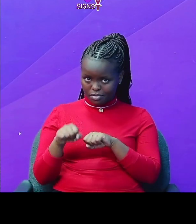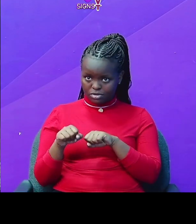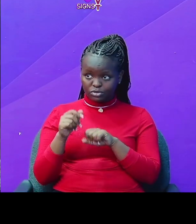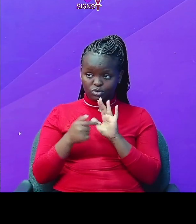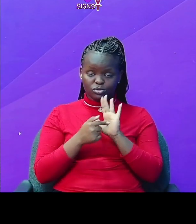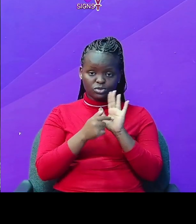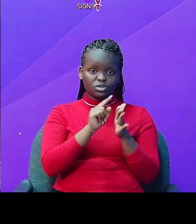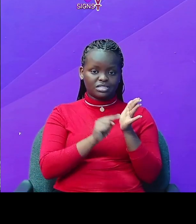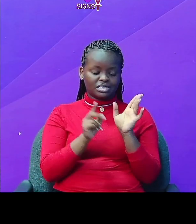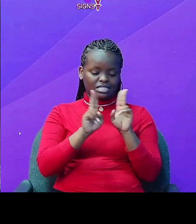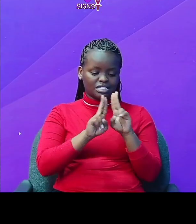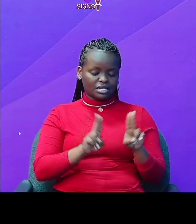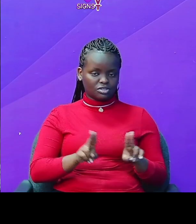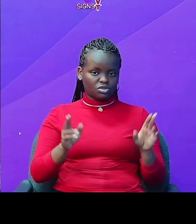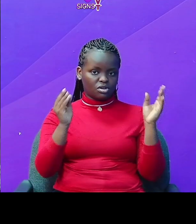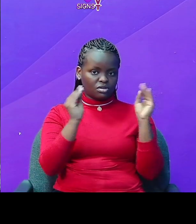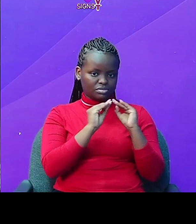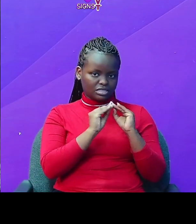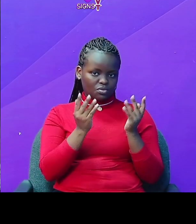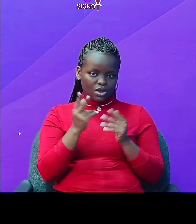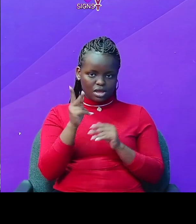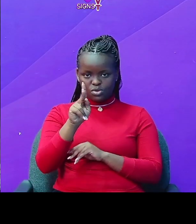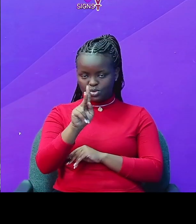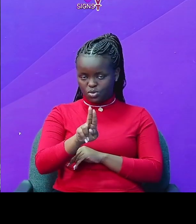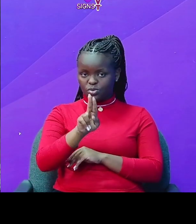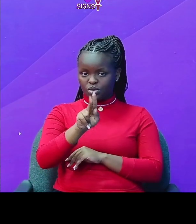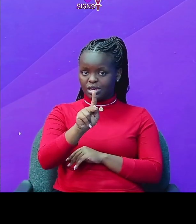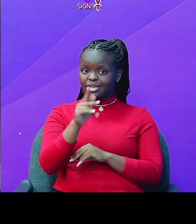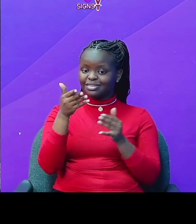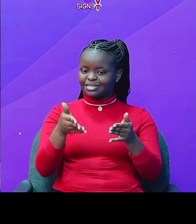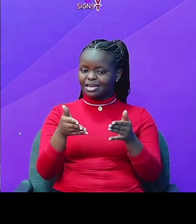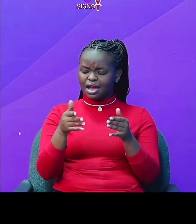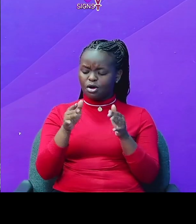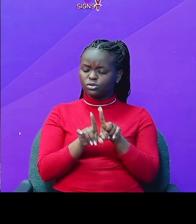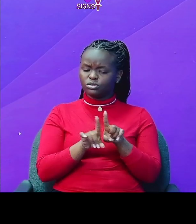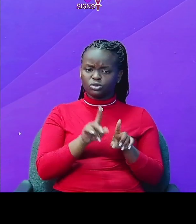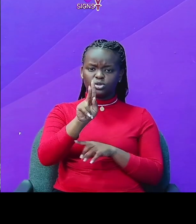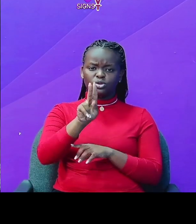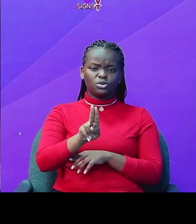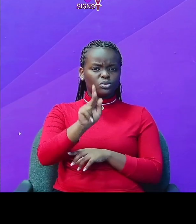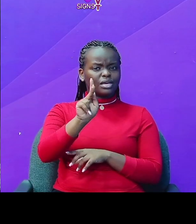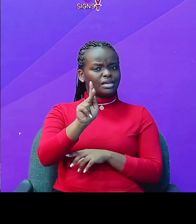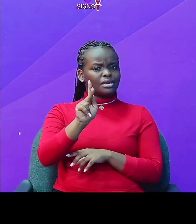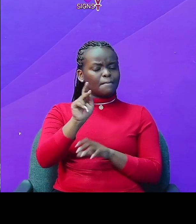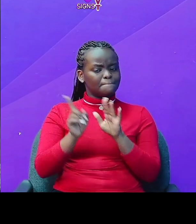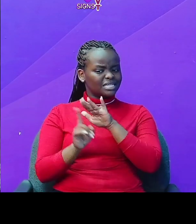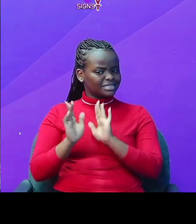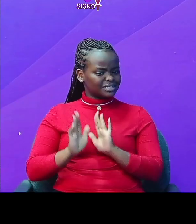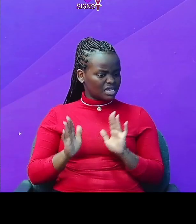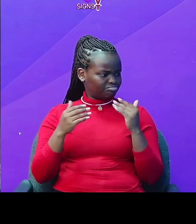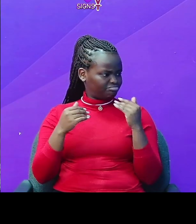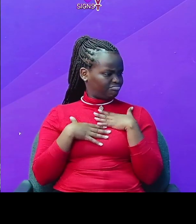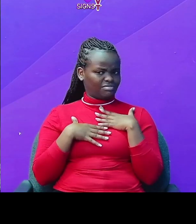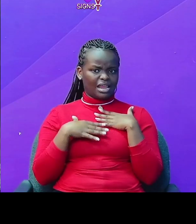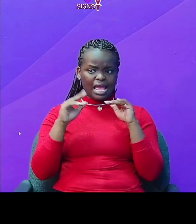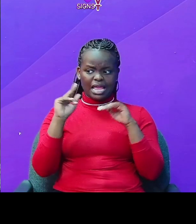on international forum where the UK was present. Even the UK minister was like surprised that Kenya was much advanced on